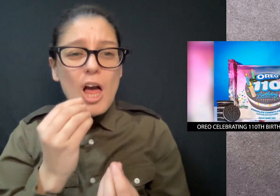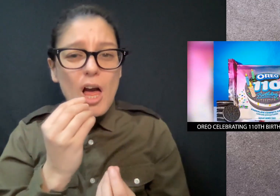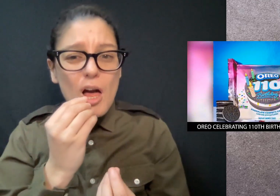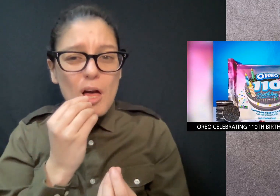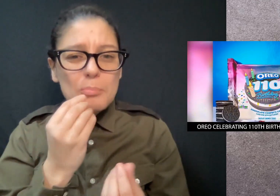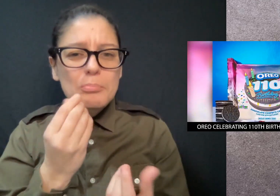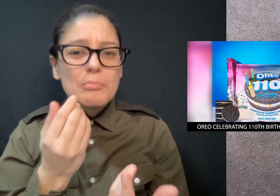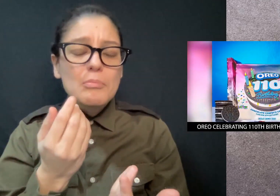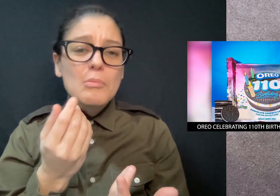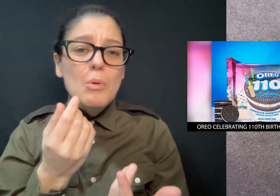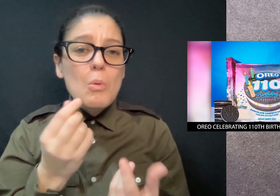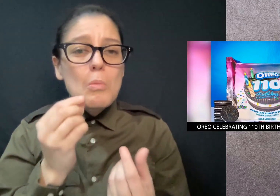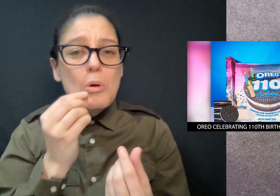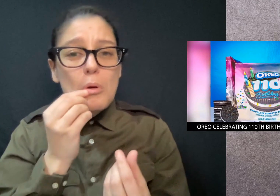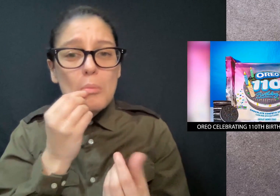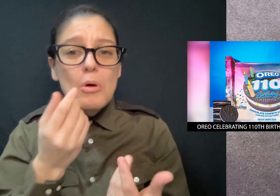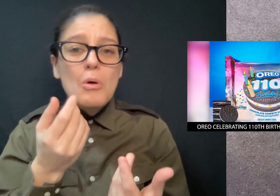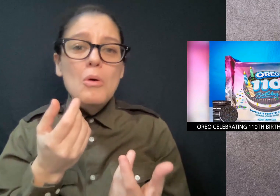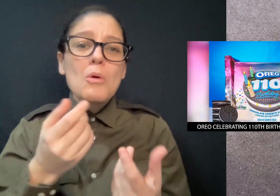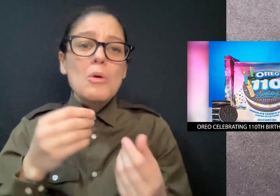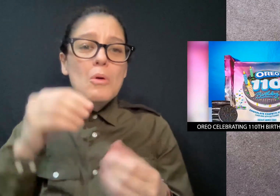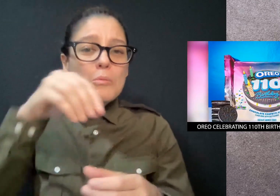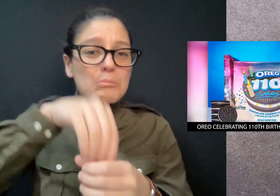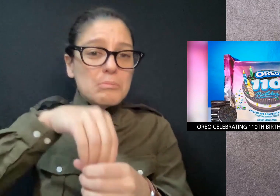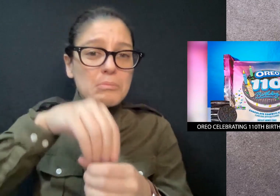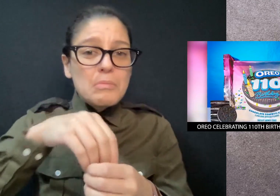in 1997.